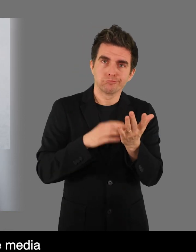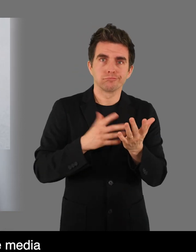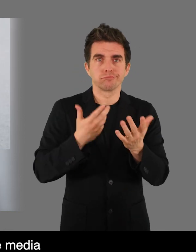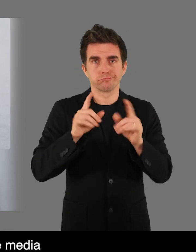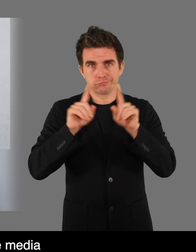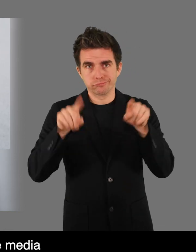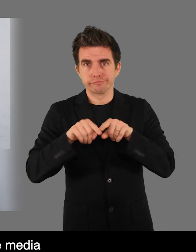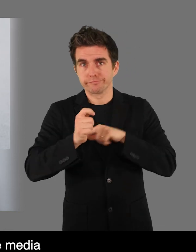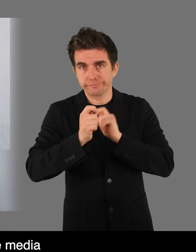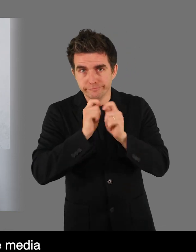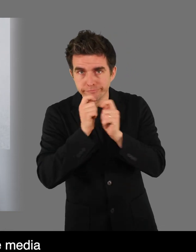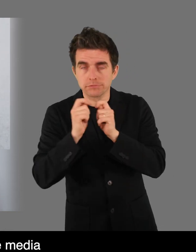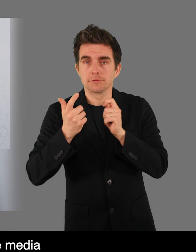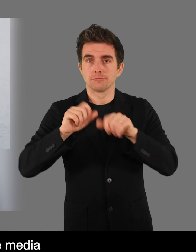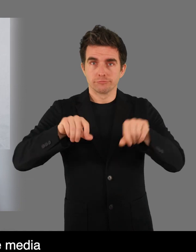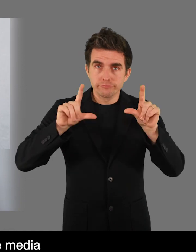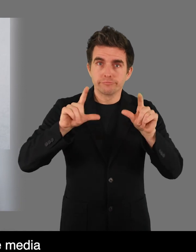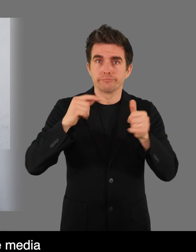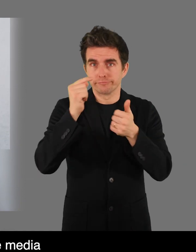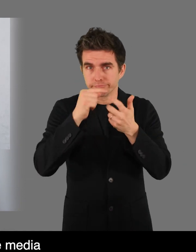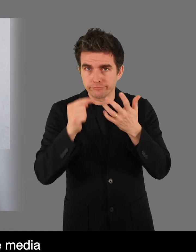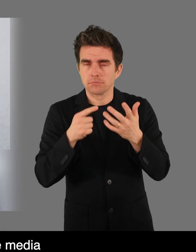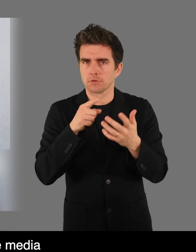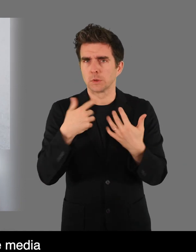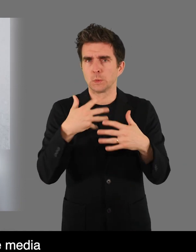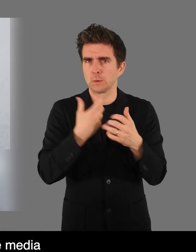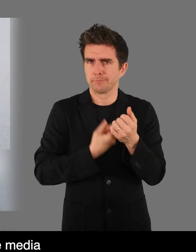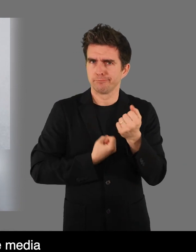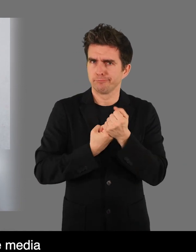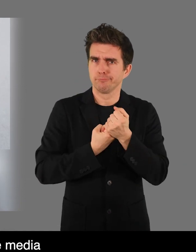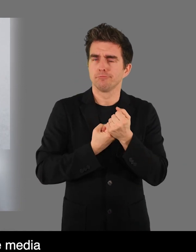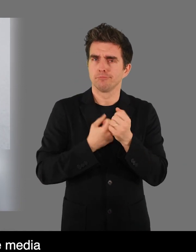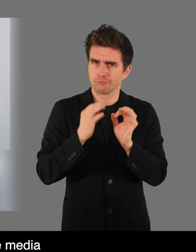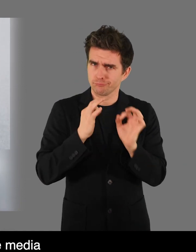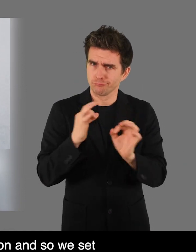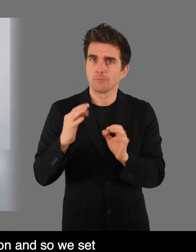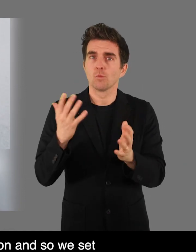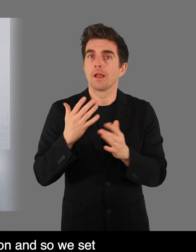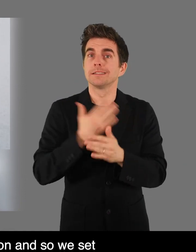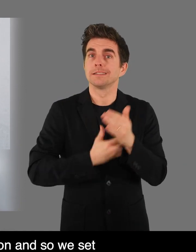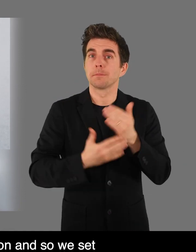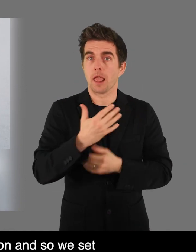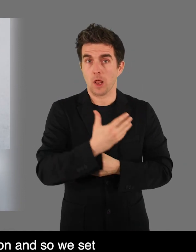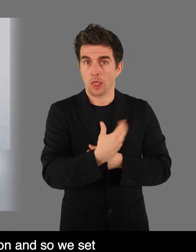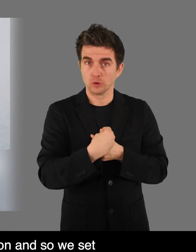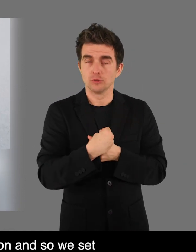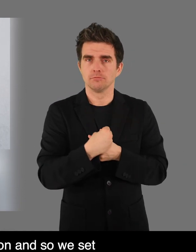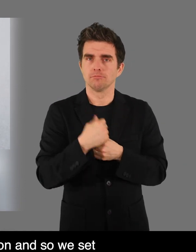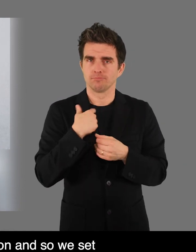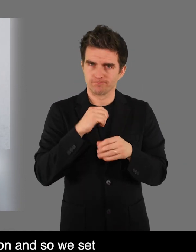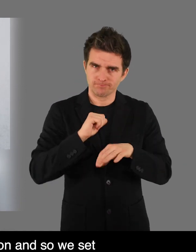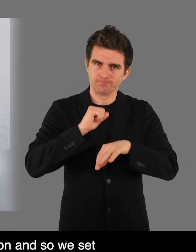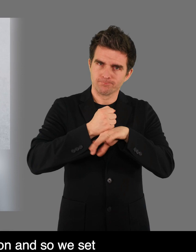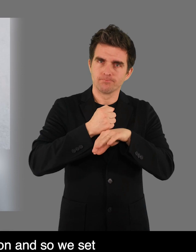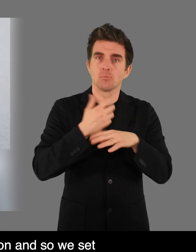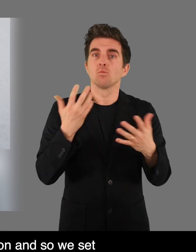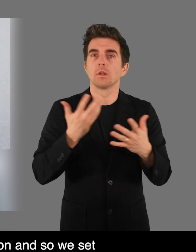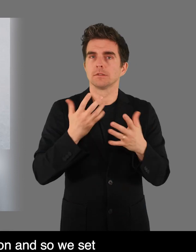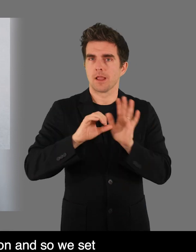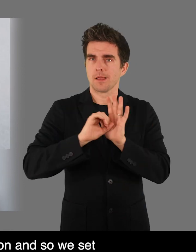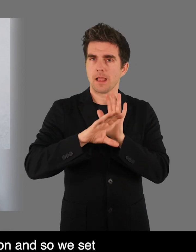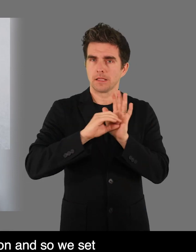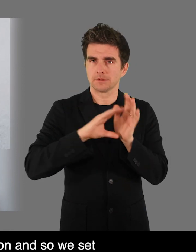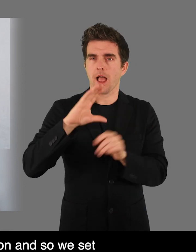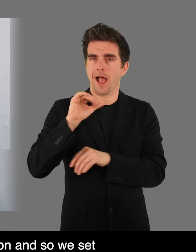have worked with the media as a strategic ally to promote the advocacy we do in ensuring disability